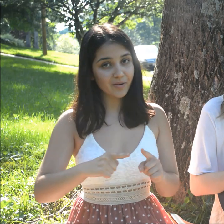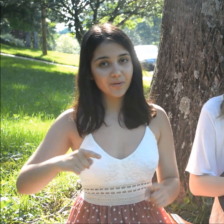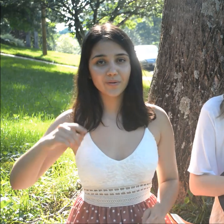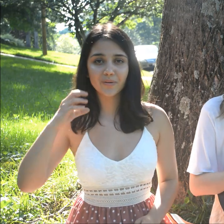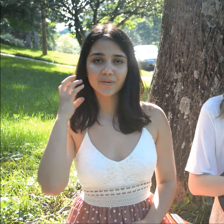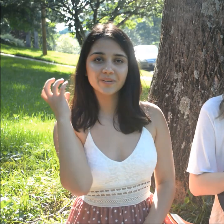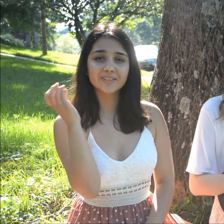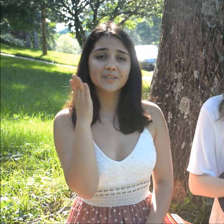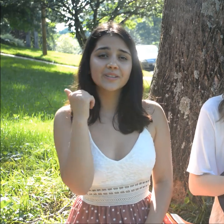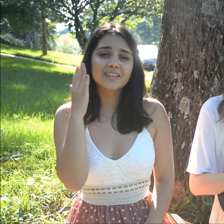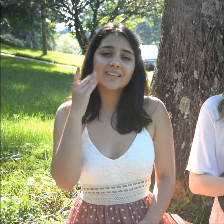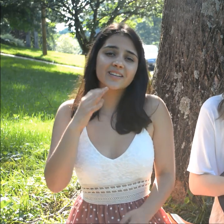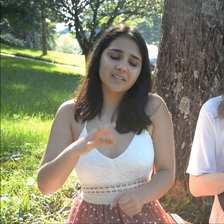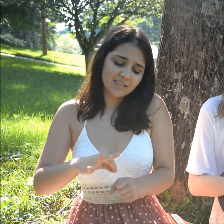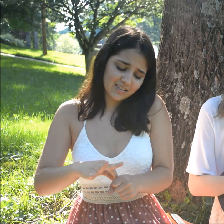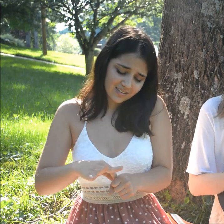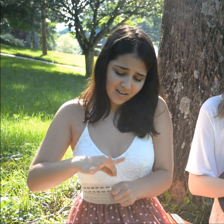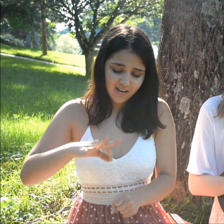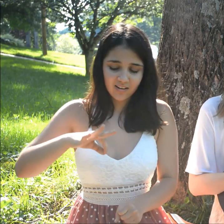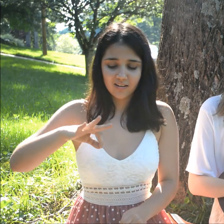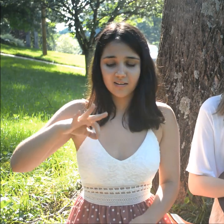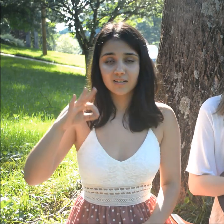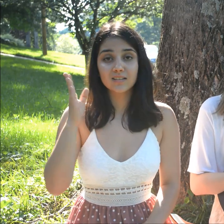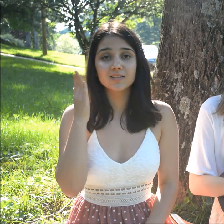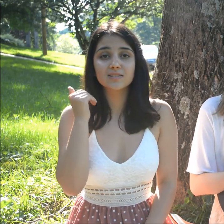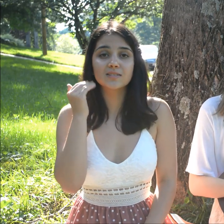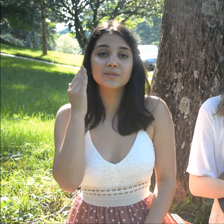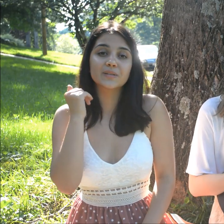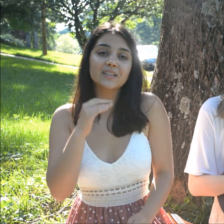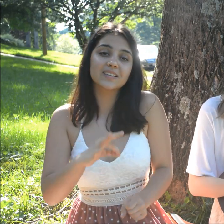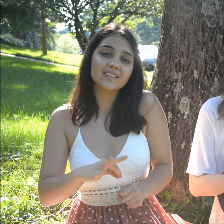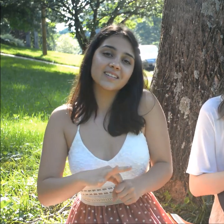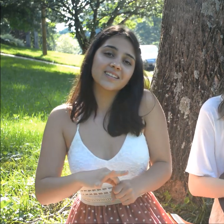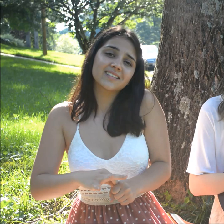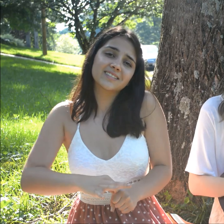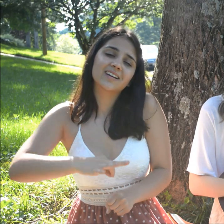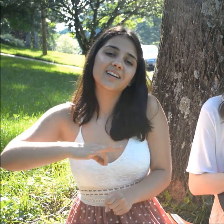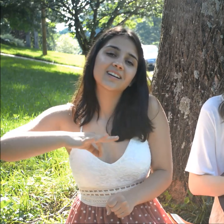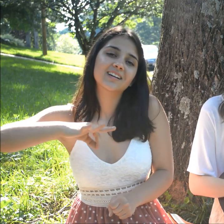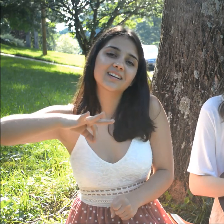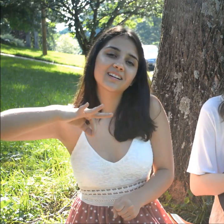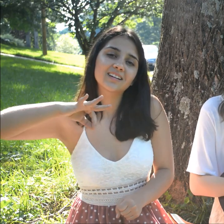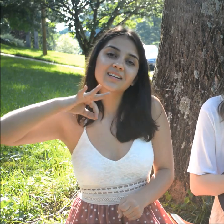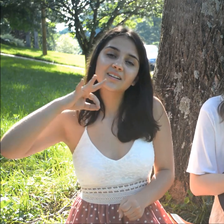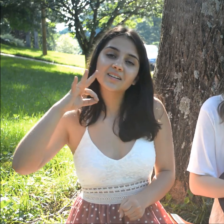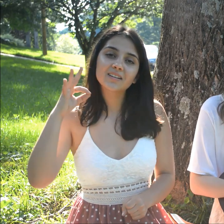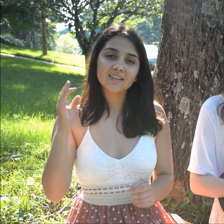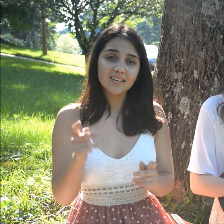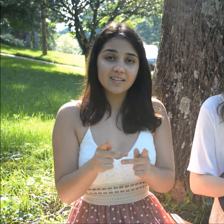Sweet creature, sweet creature, wherever